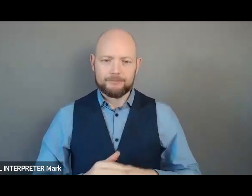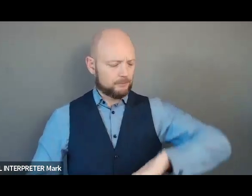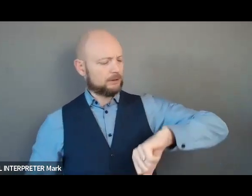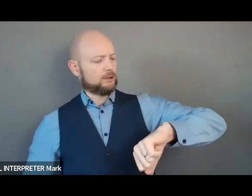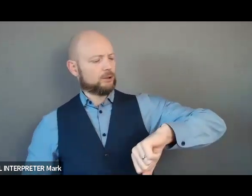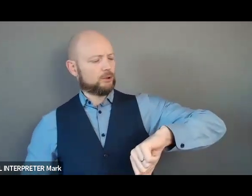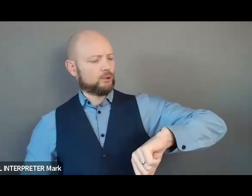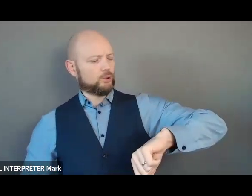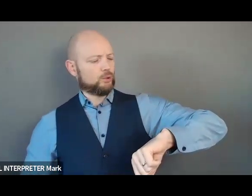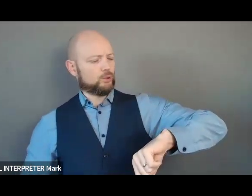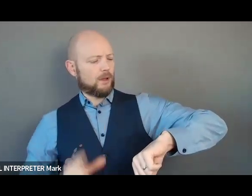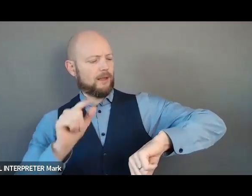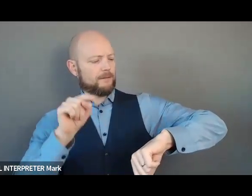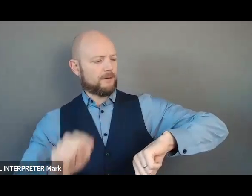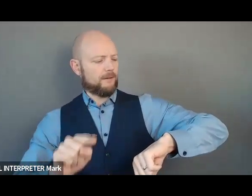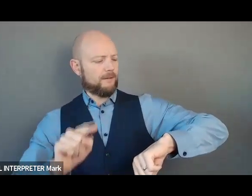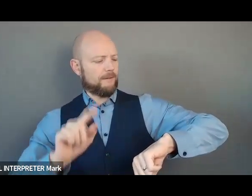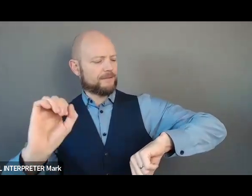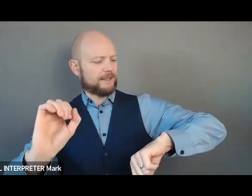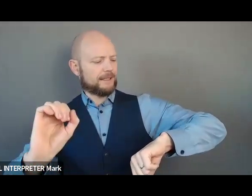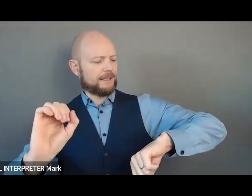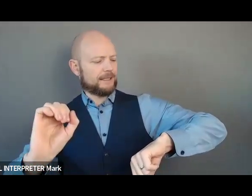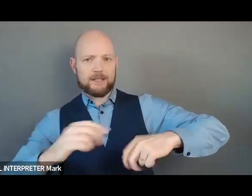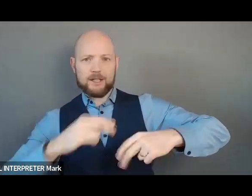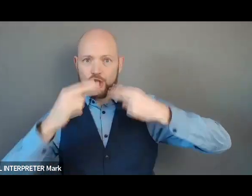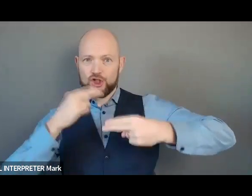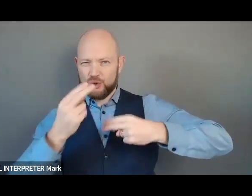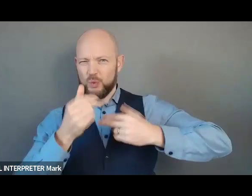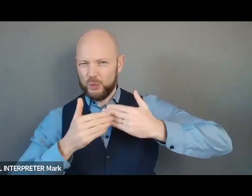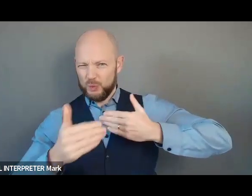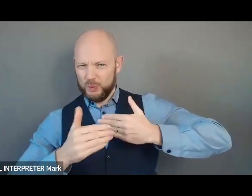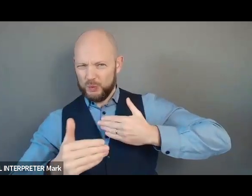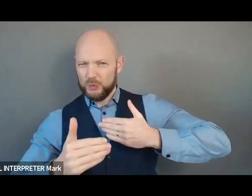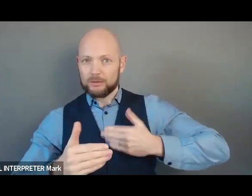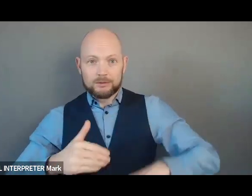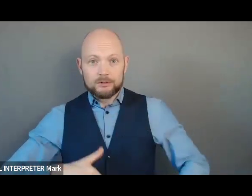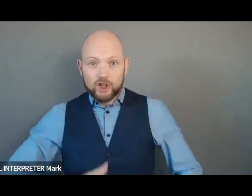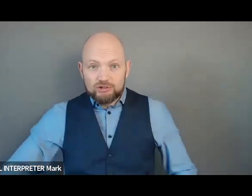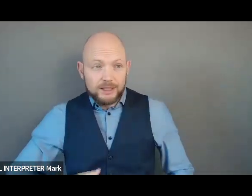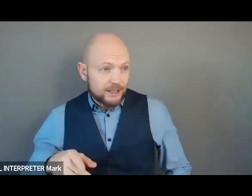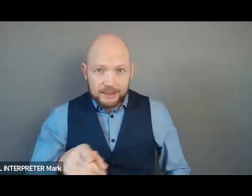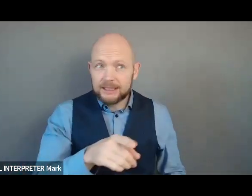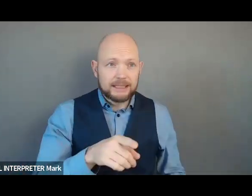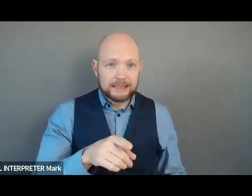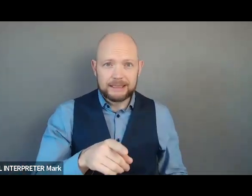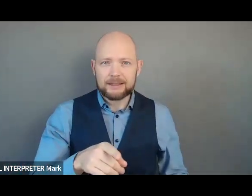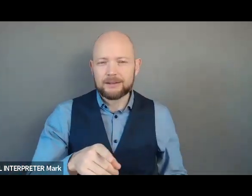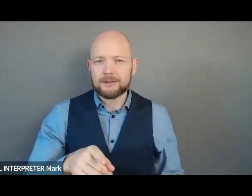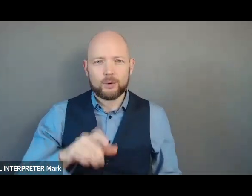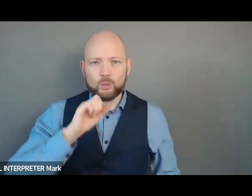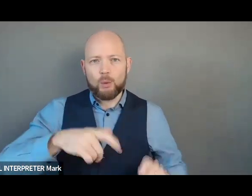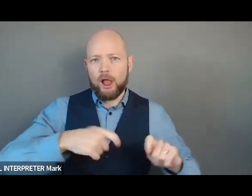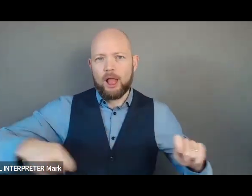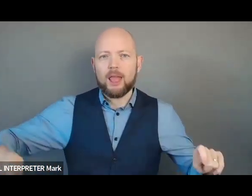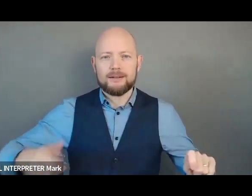to 12, so I'm not going to keep you from your lunch. I'm sure you're all feeling very quite hungry right now. I just want to have a little bit of a